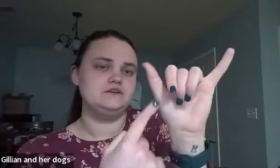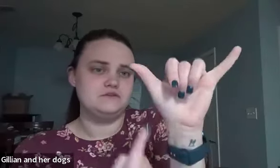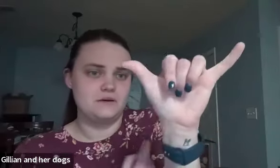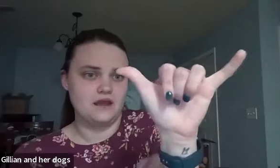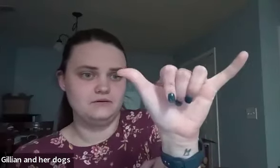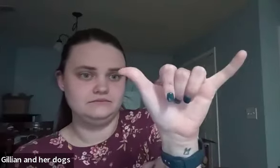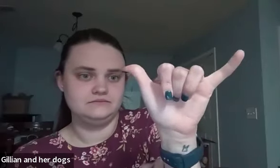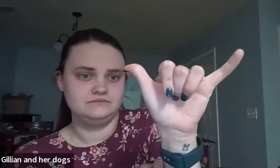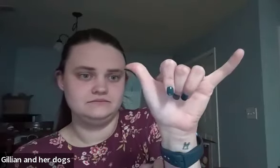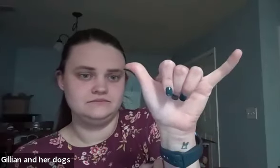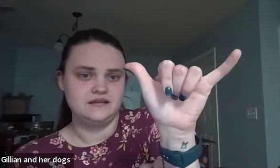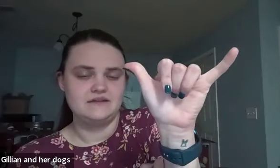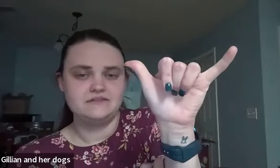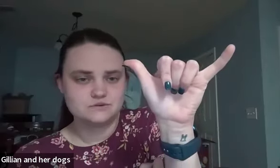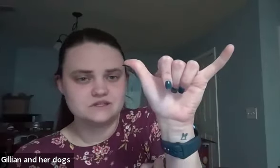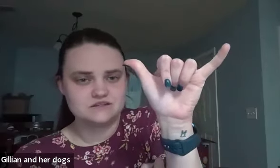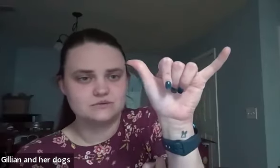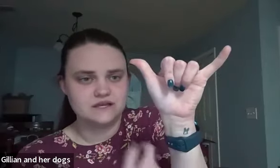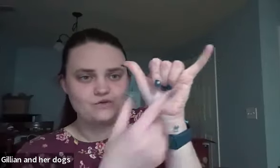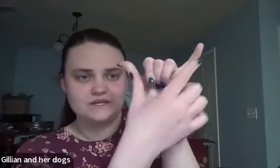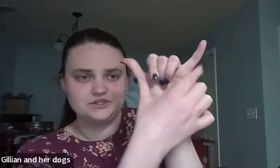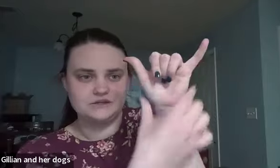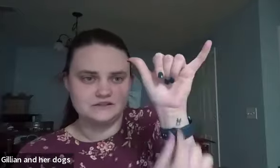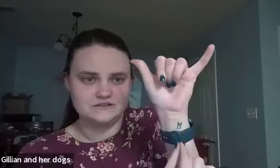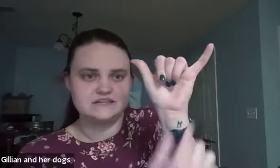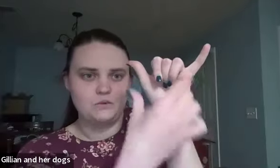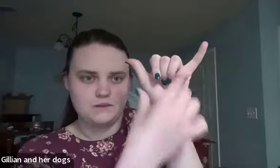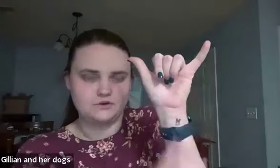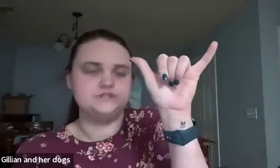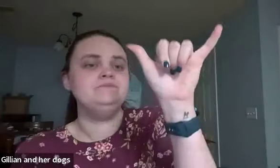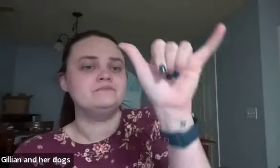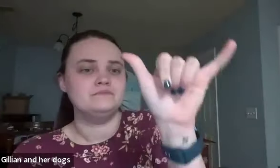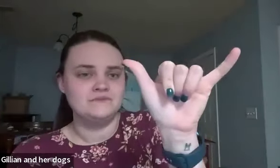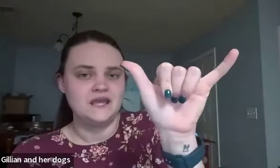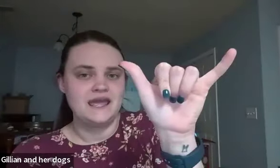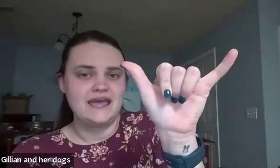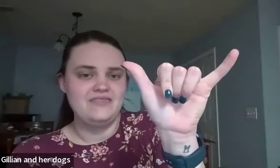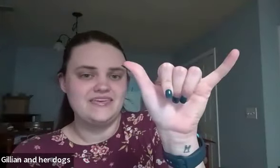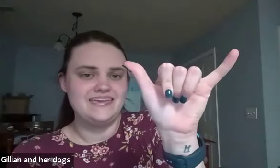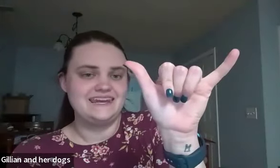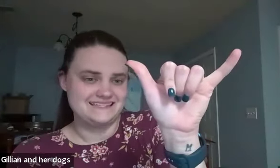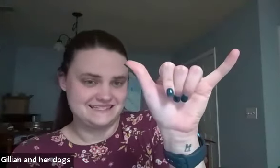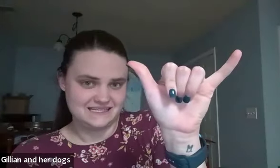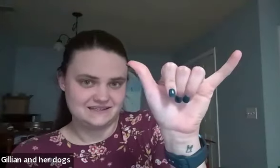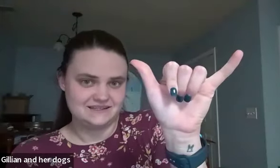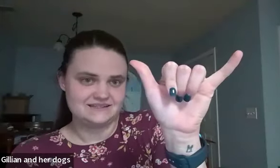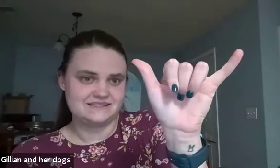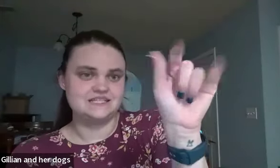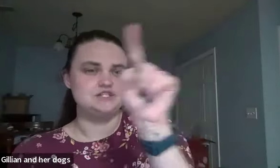and your thumb out. And I think this one's also really helpful because you can clearly see the Y motion. And then Z. Z is you